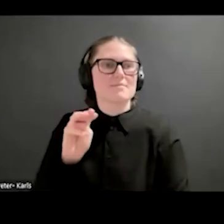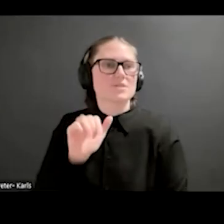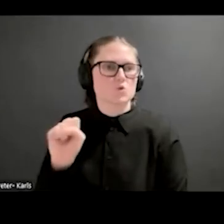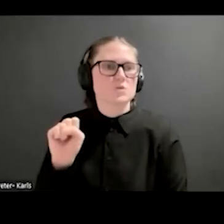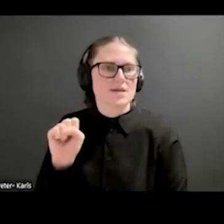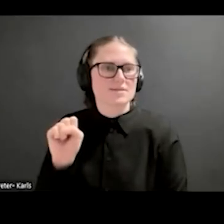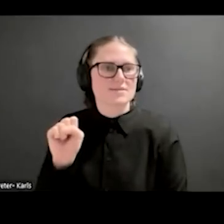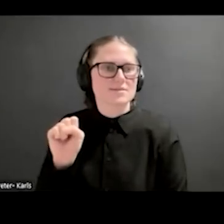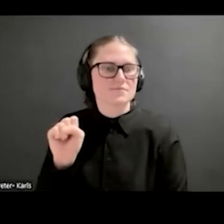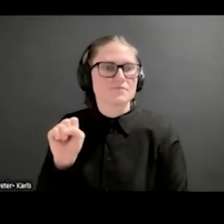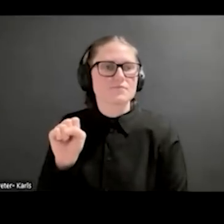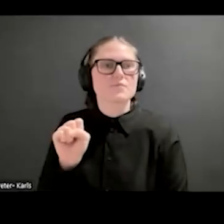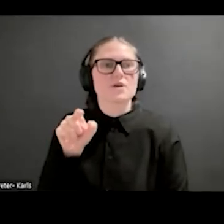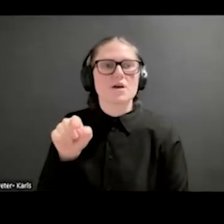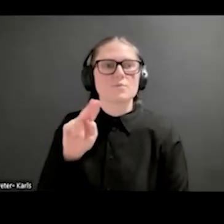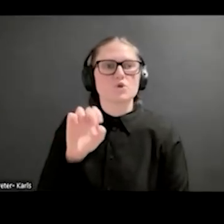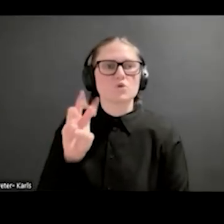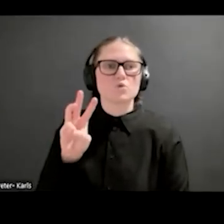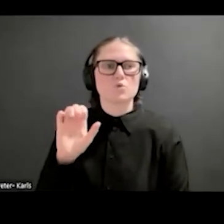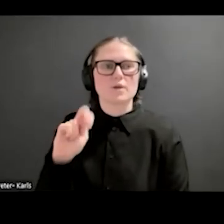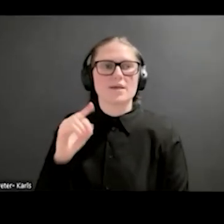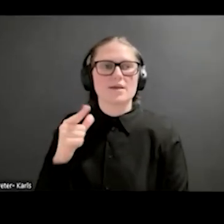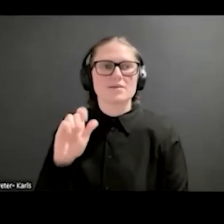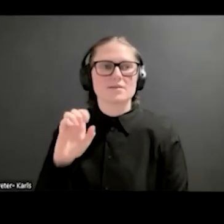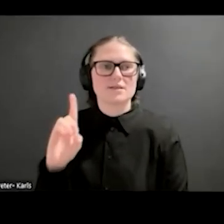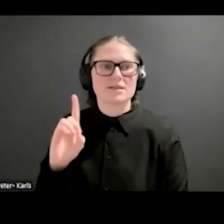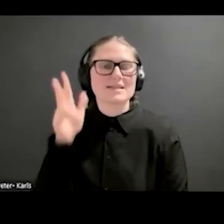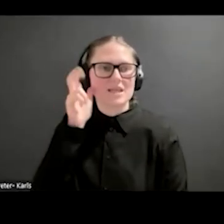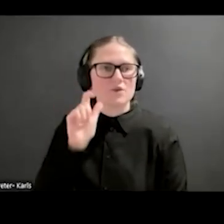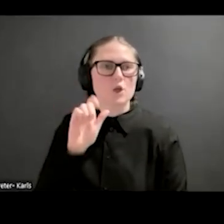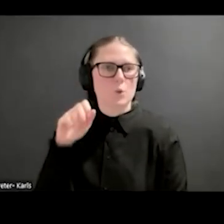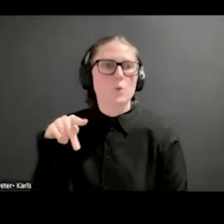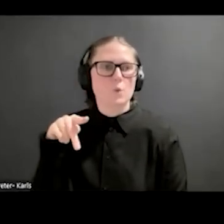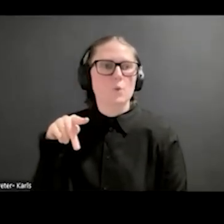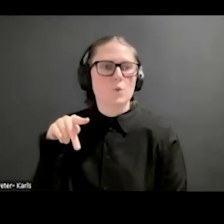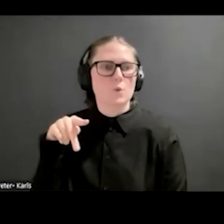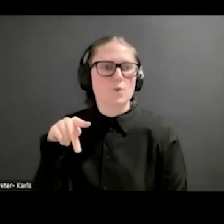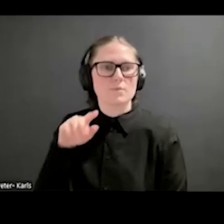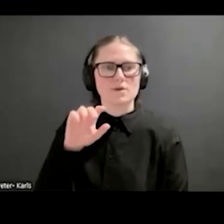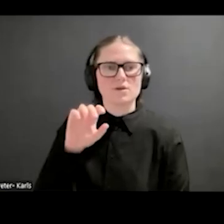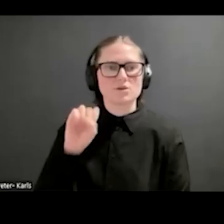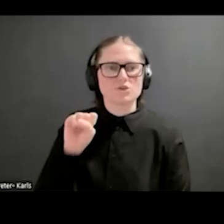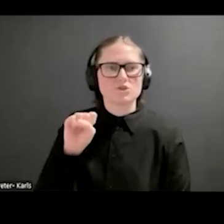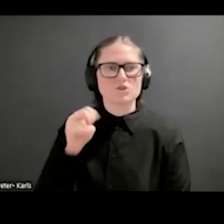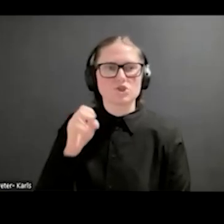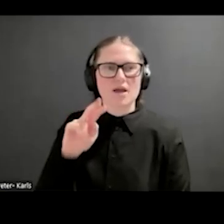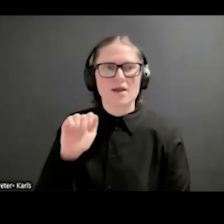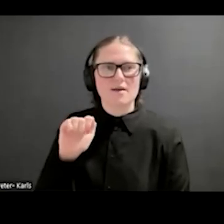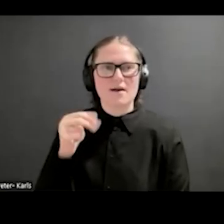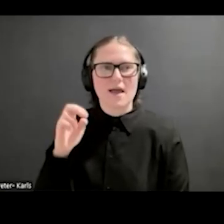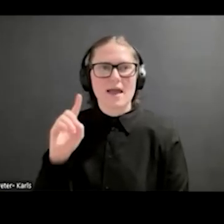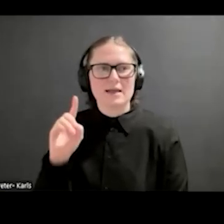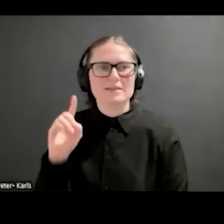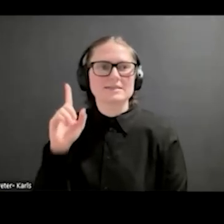Massachusetts, New England Hearing Loop, Shanahan Sound,